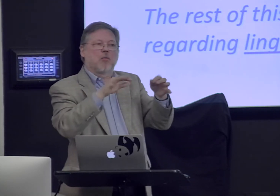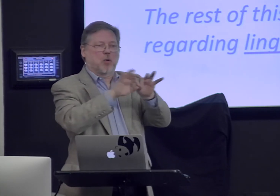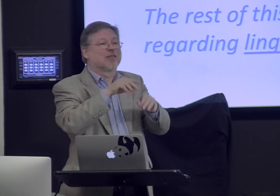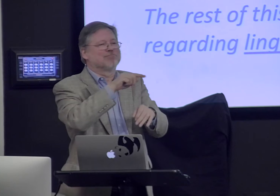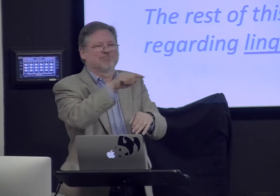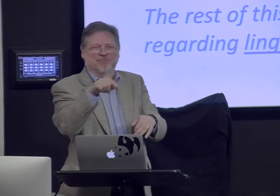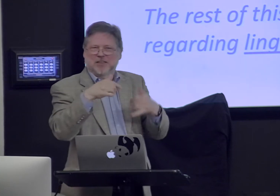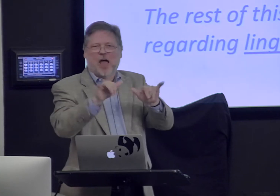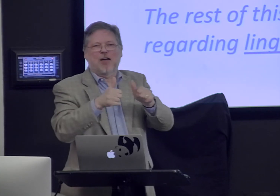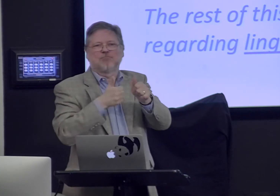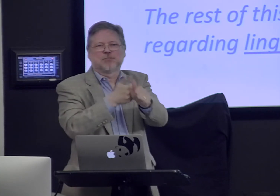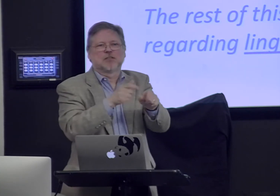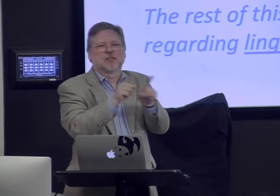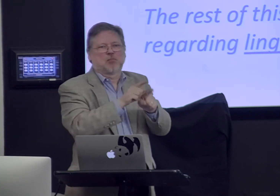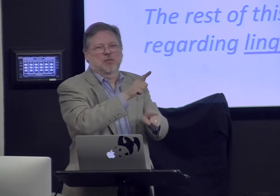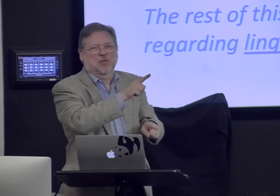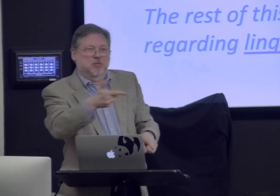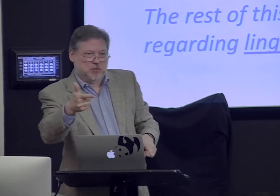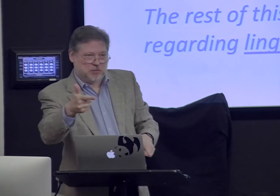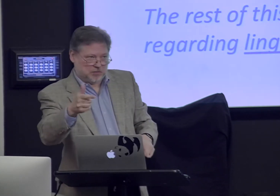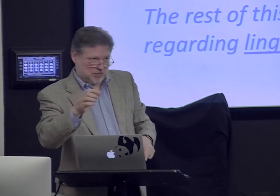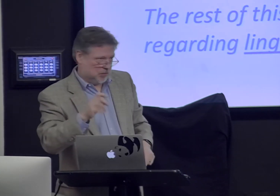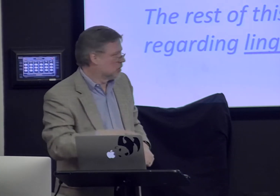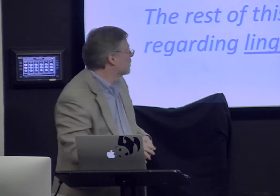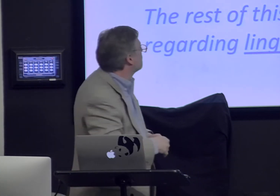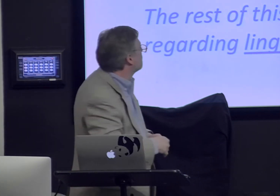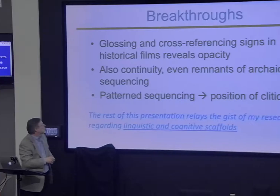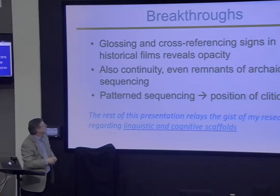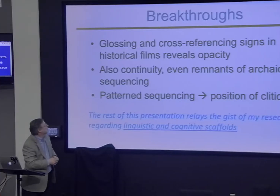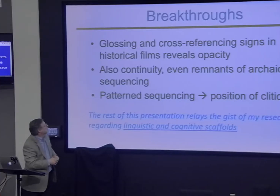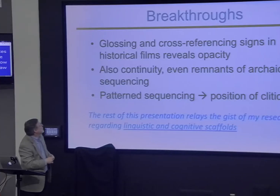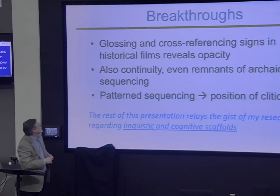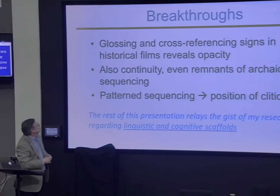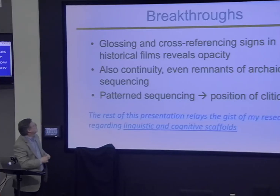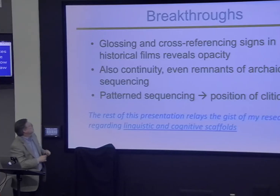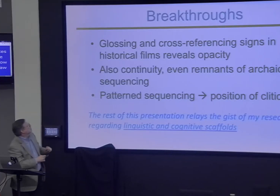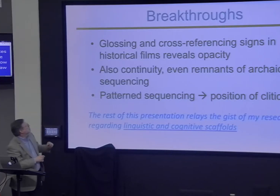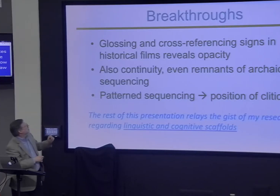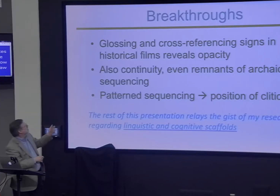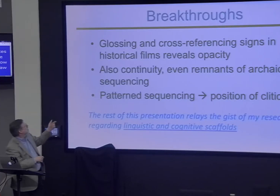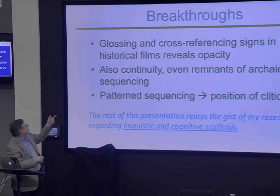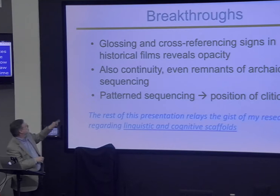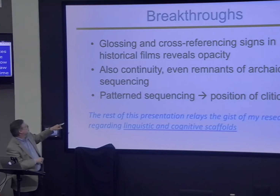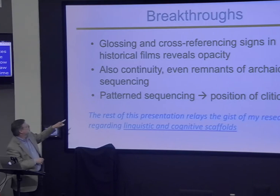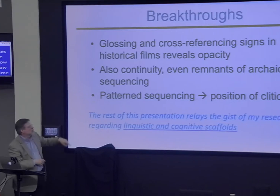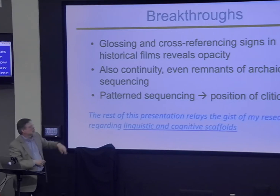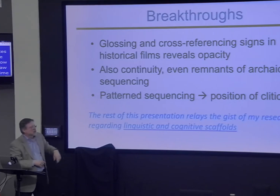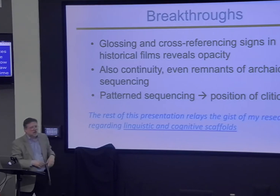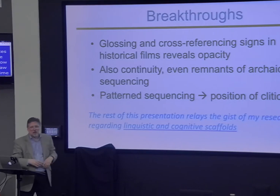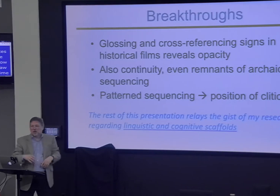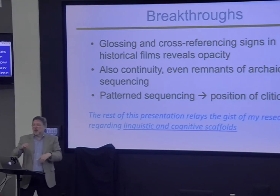saw how how the forms changed over time, because there were signers of different